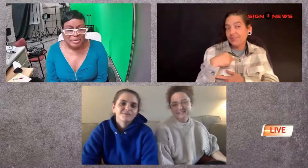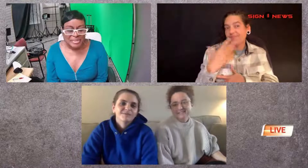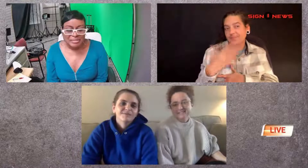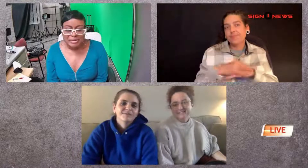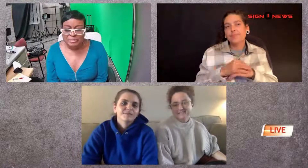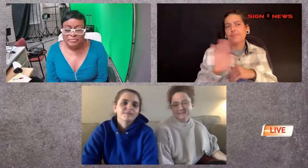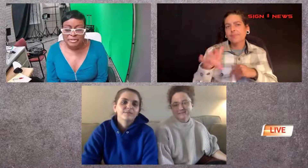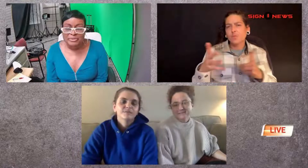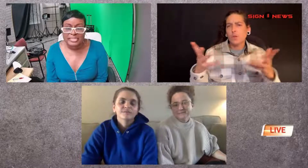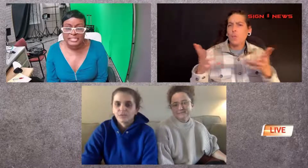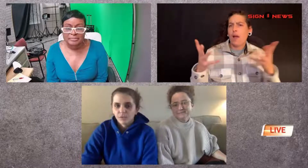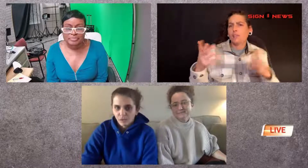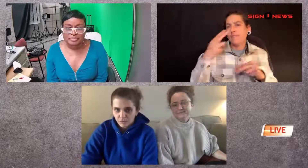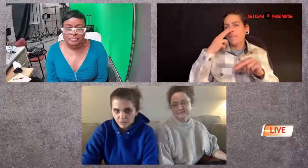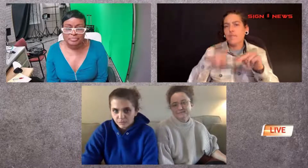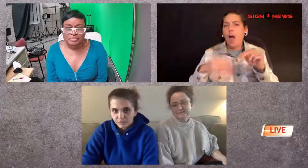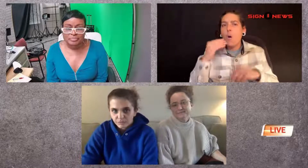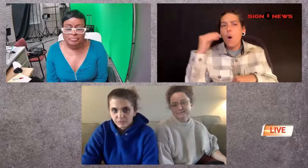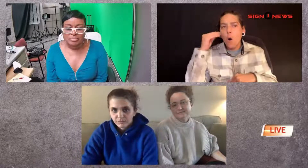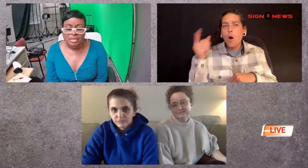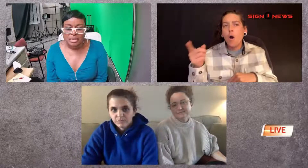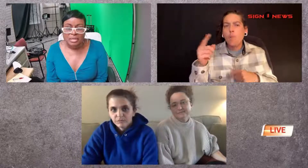So my next question for you is,